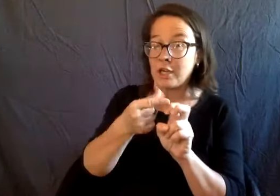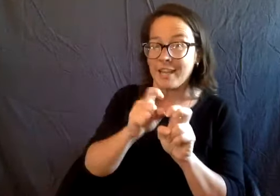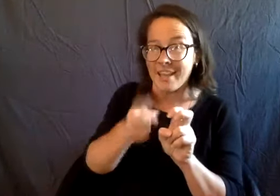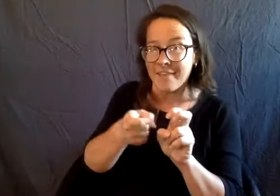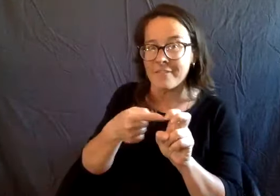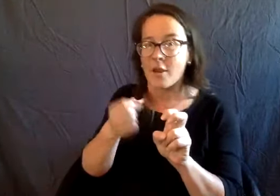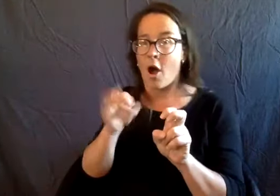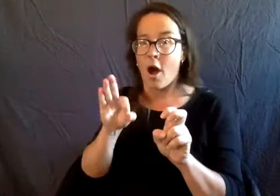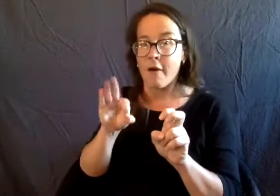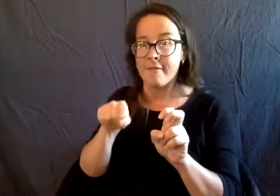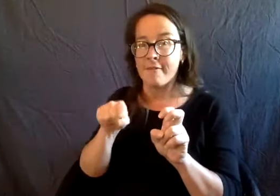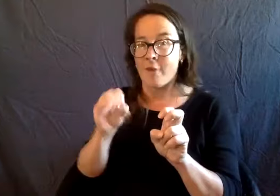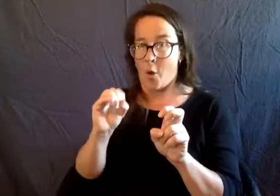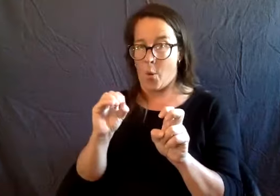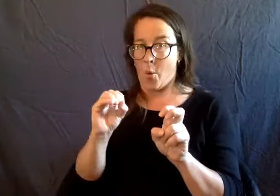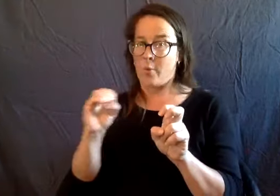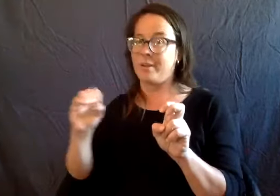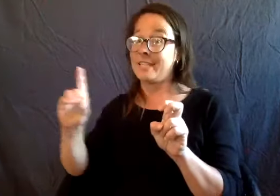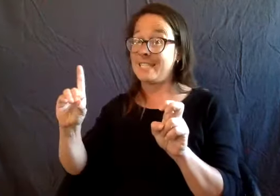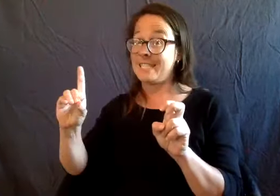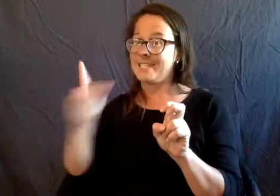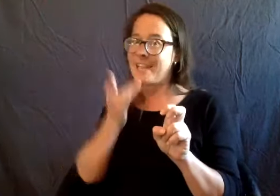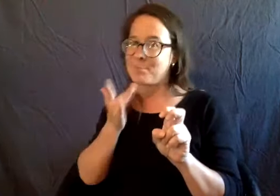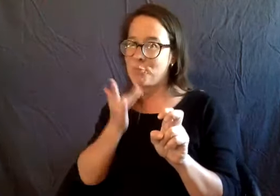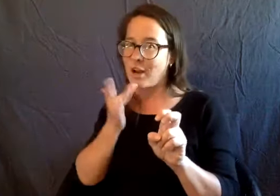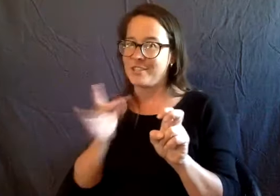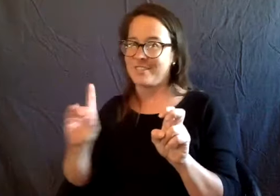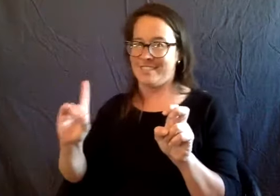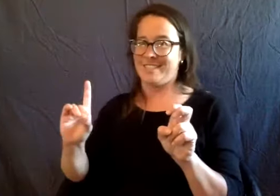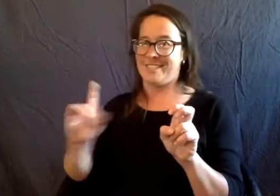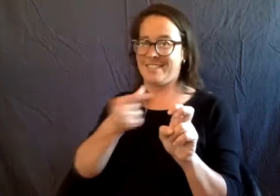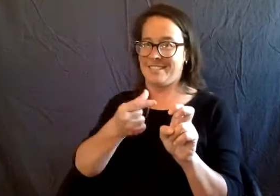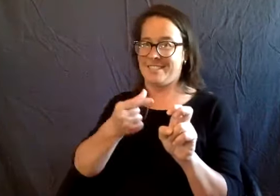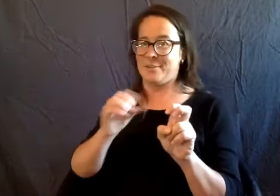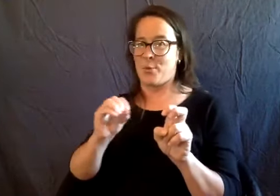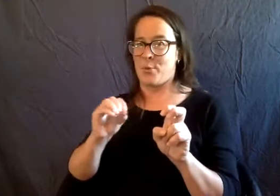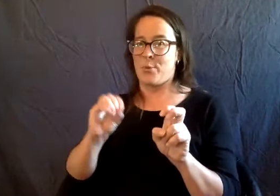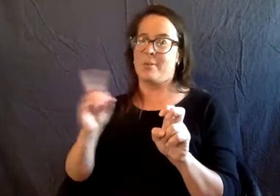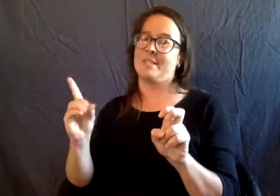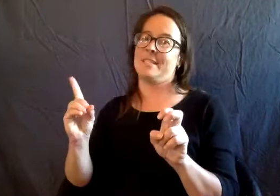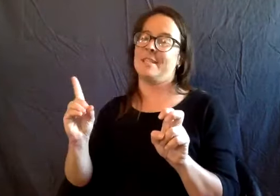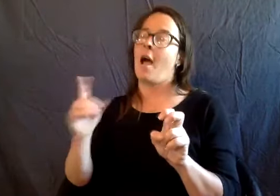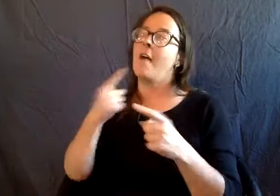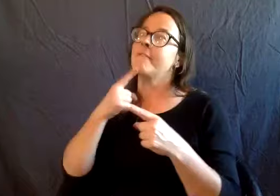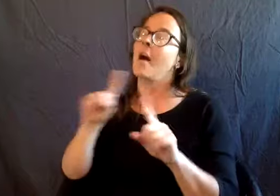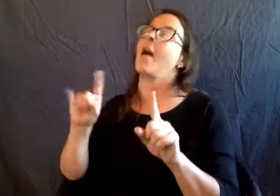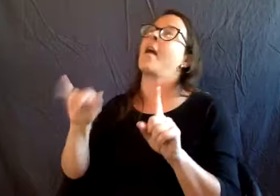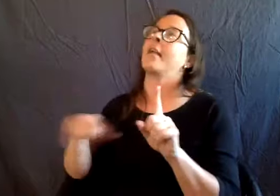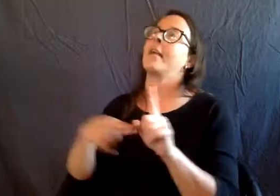G-O-D. My gift of desperation led me to God, because I became finally at a place where